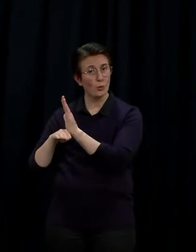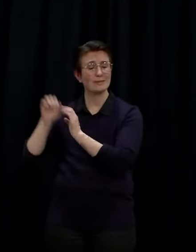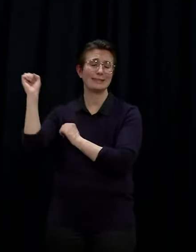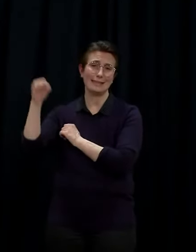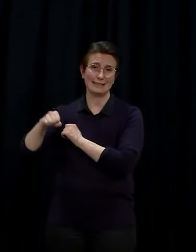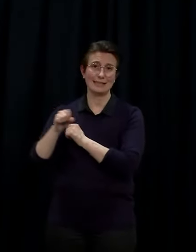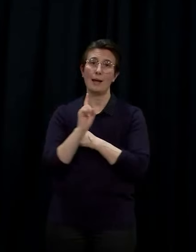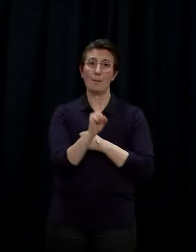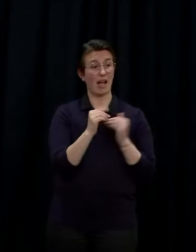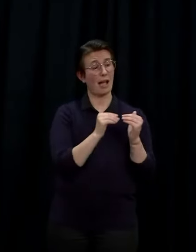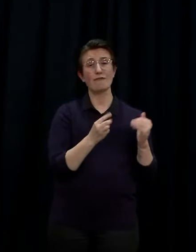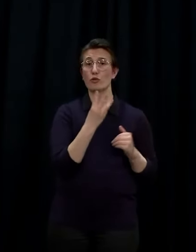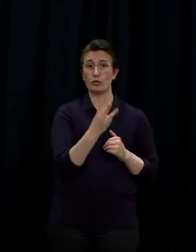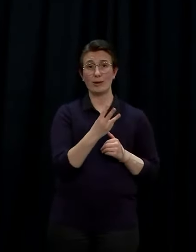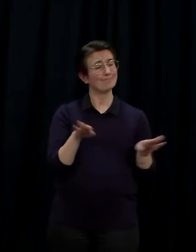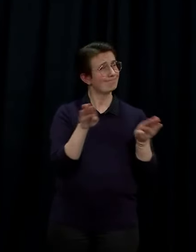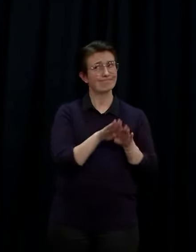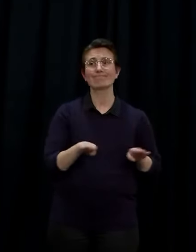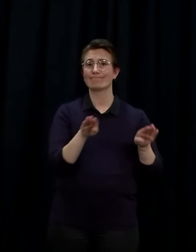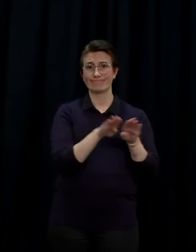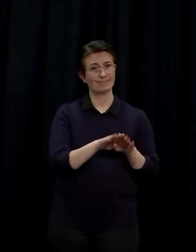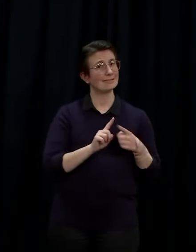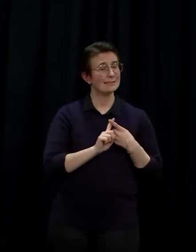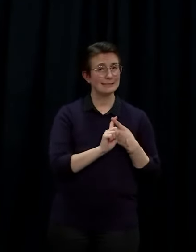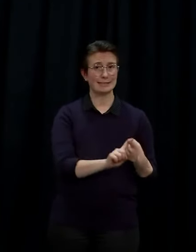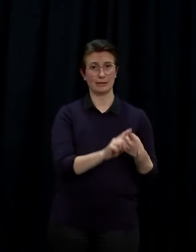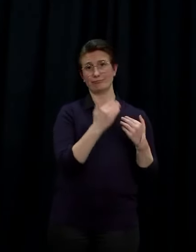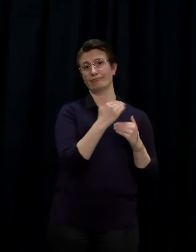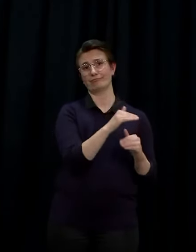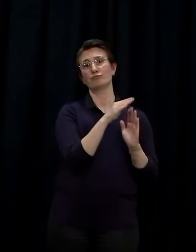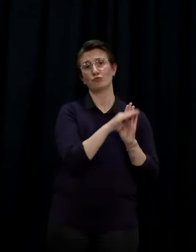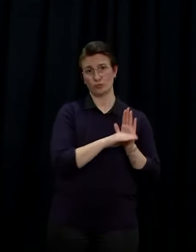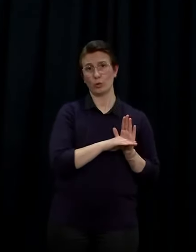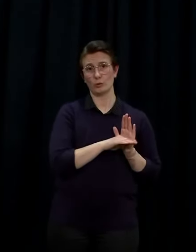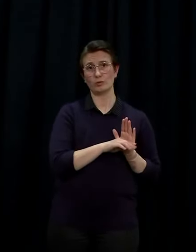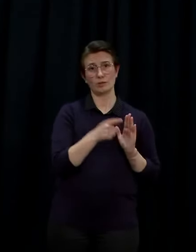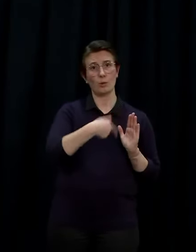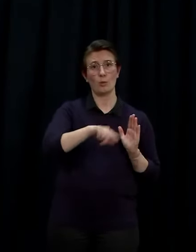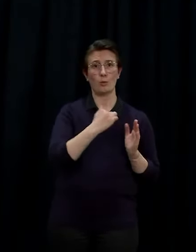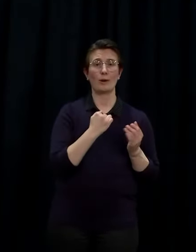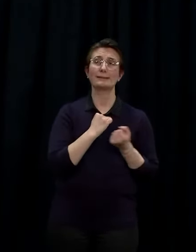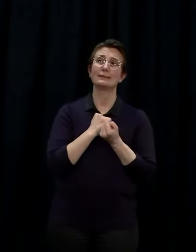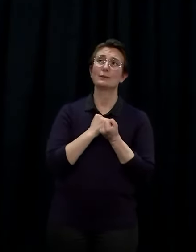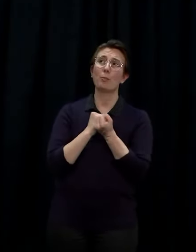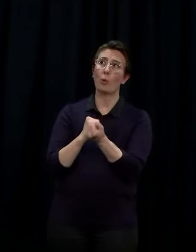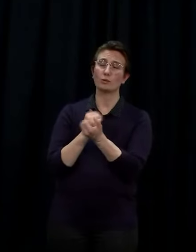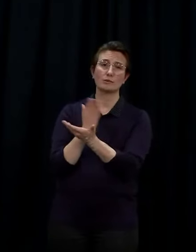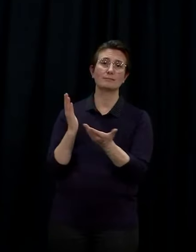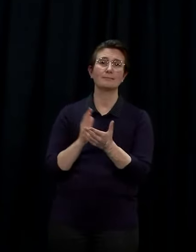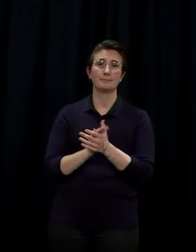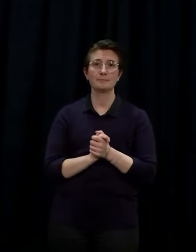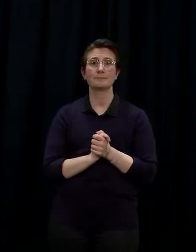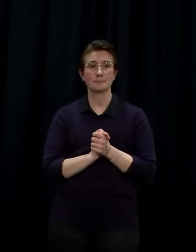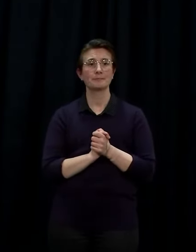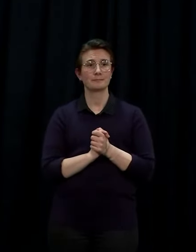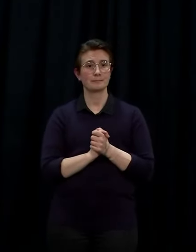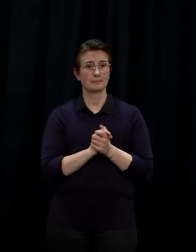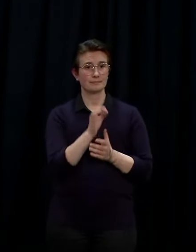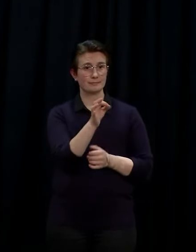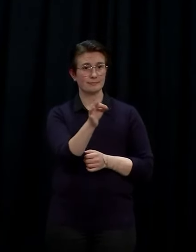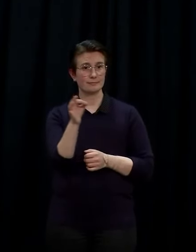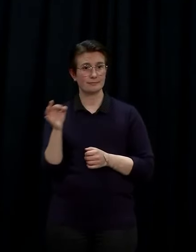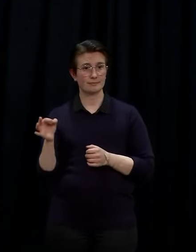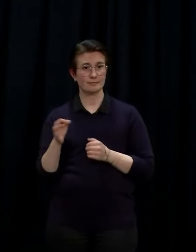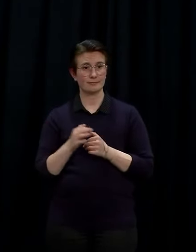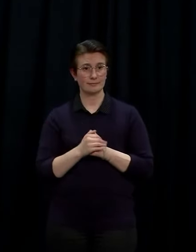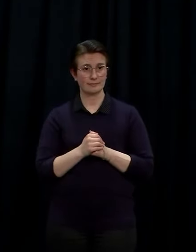of solidarity across the country. Okay, I think I did call last question on Ben. Did you envisage Parliament operating the same way next week?